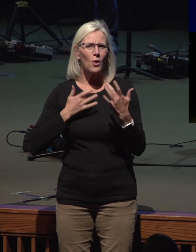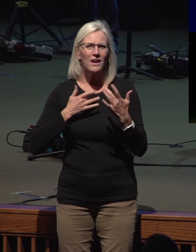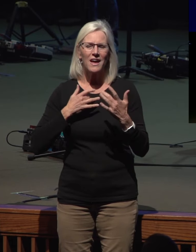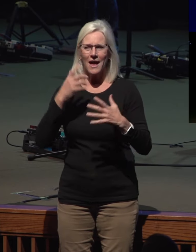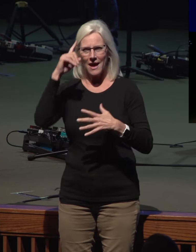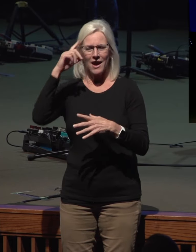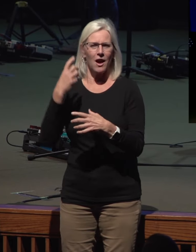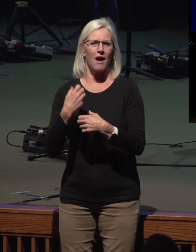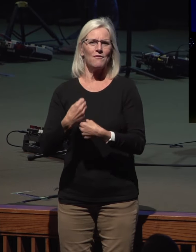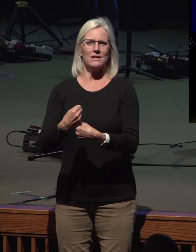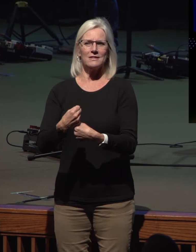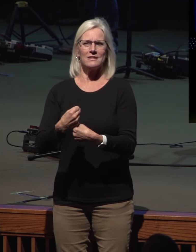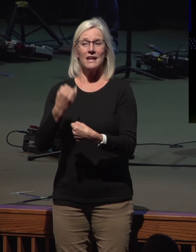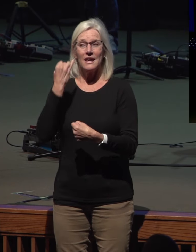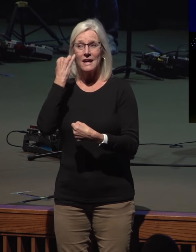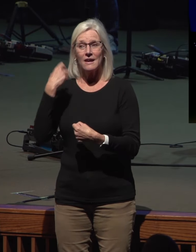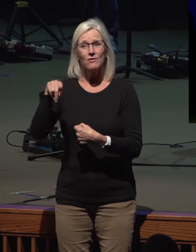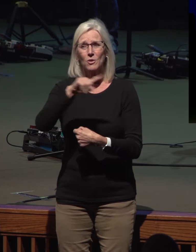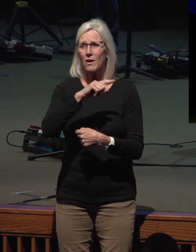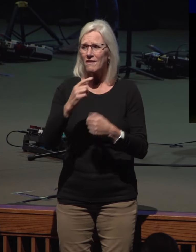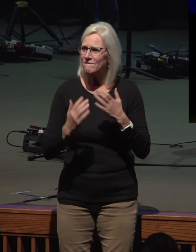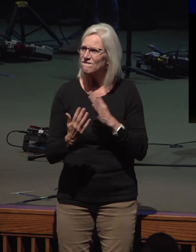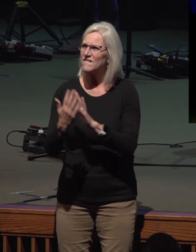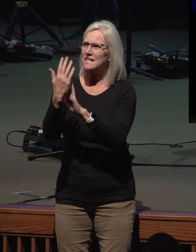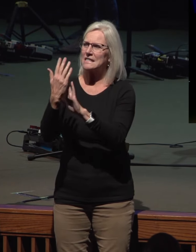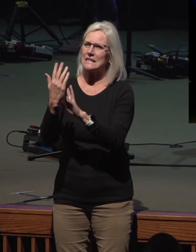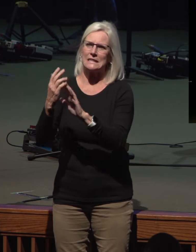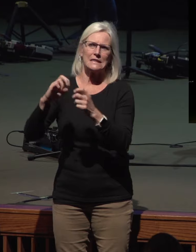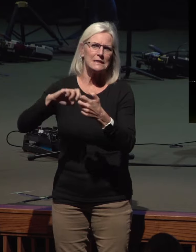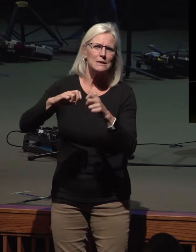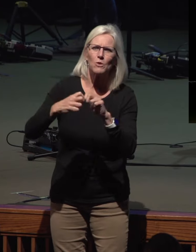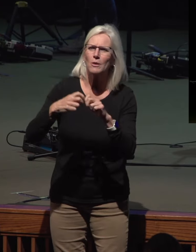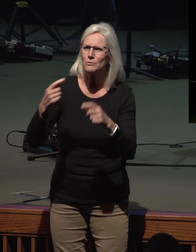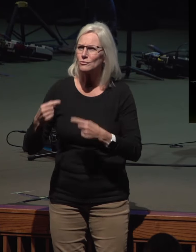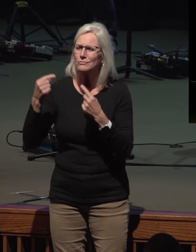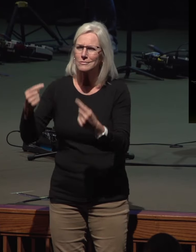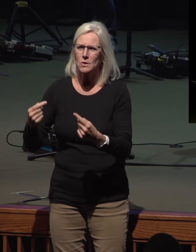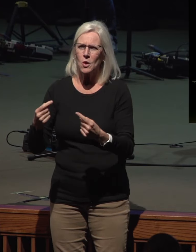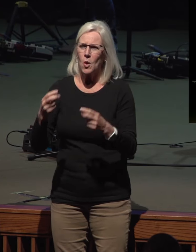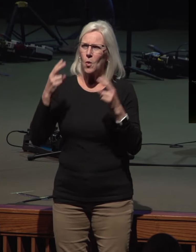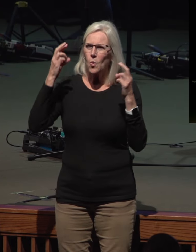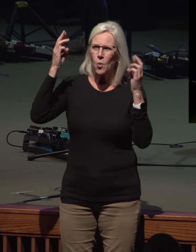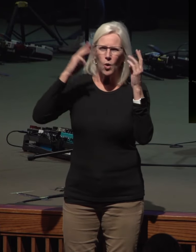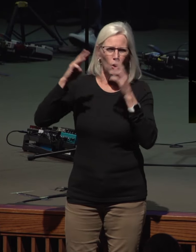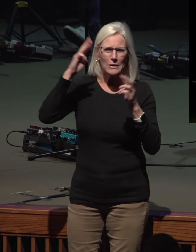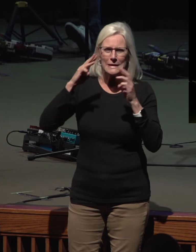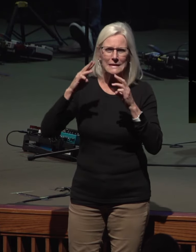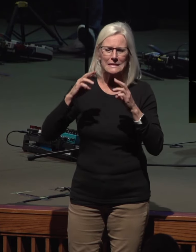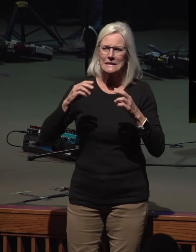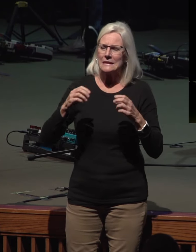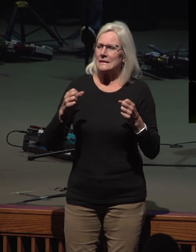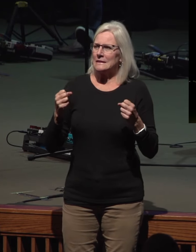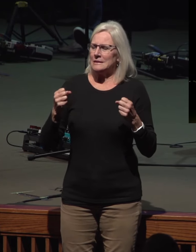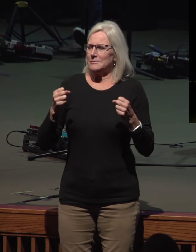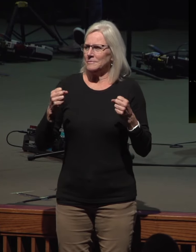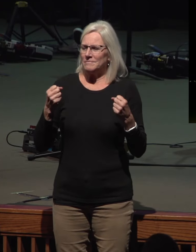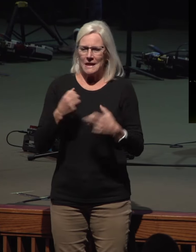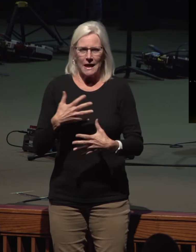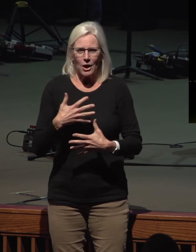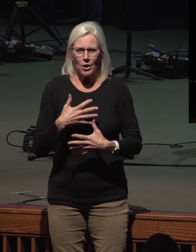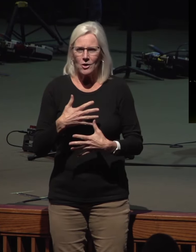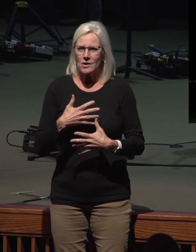facing difficulties, if you are worried, scared, going through some things that have just been really, really